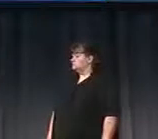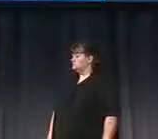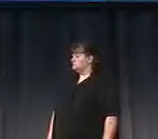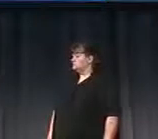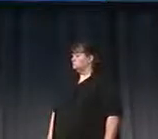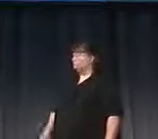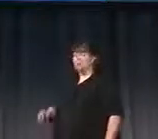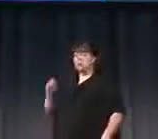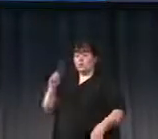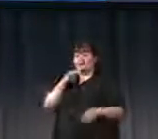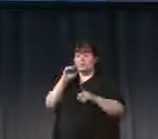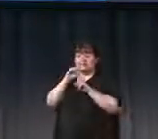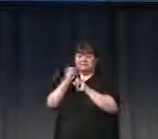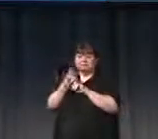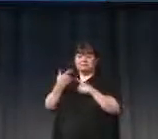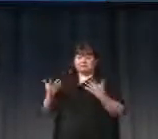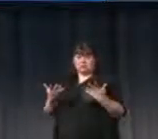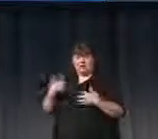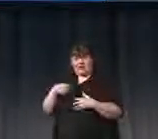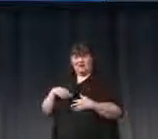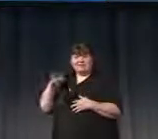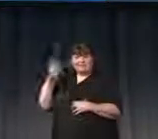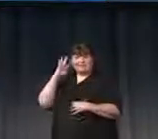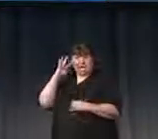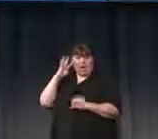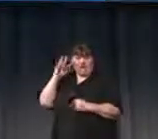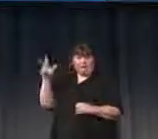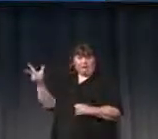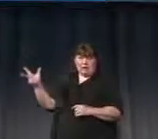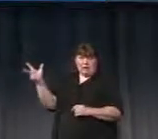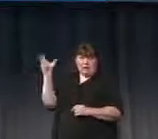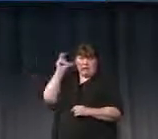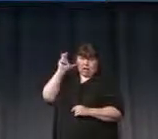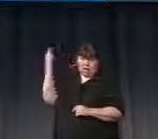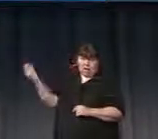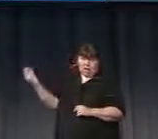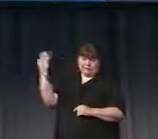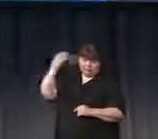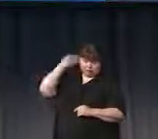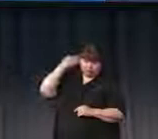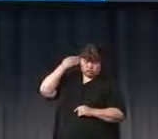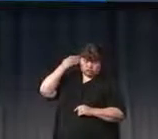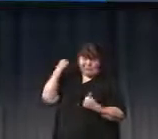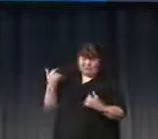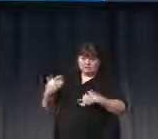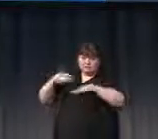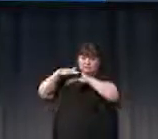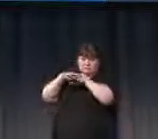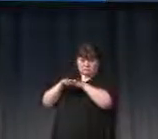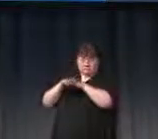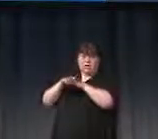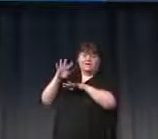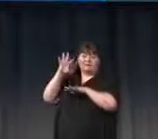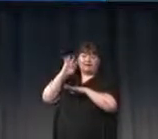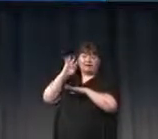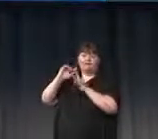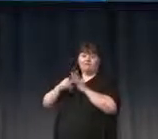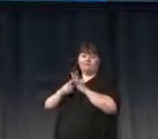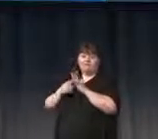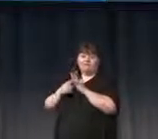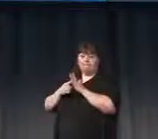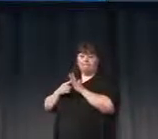Okay, so the situation here is that we have the sound that enters our ears here, and that's the combination of the sound that originated from a